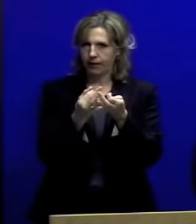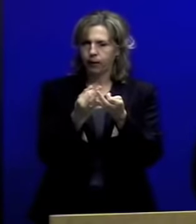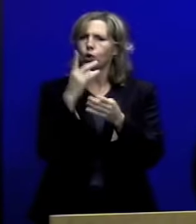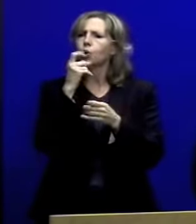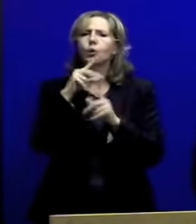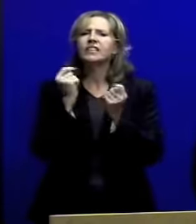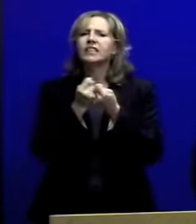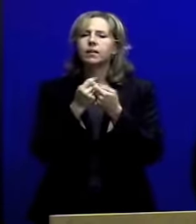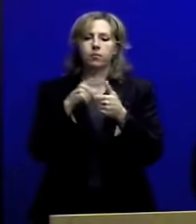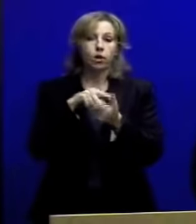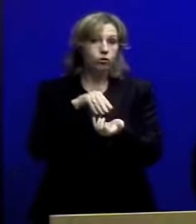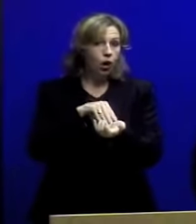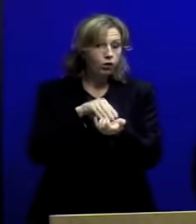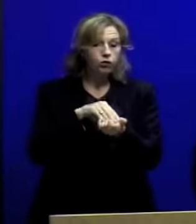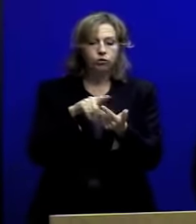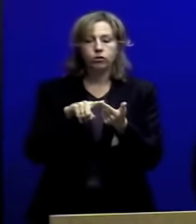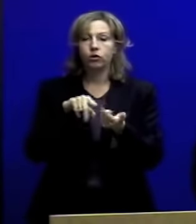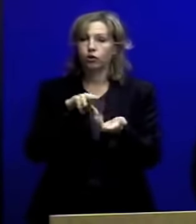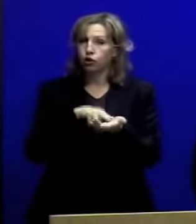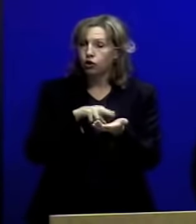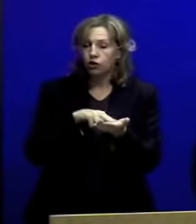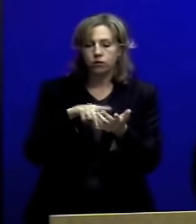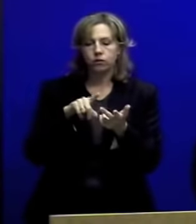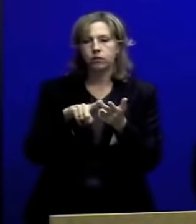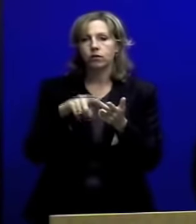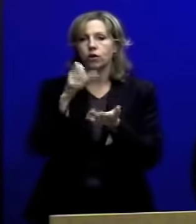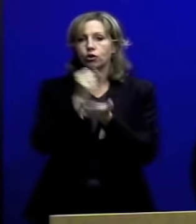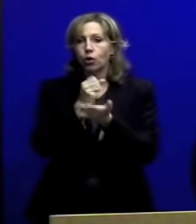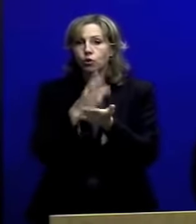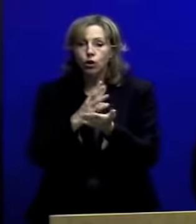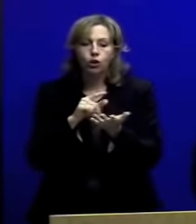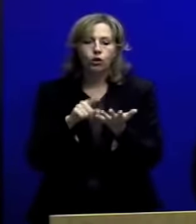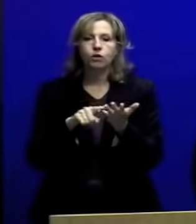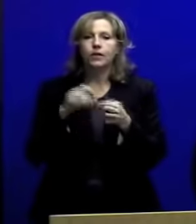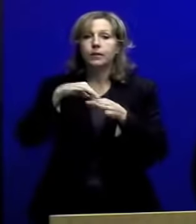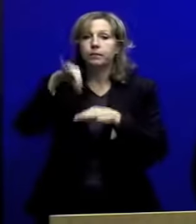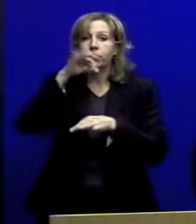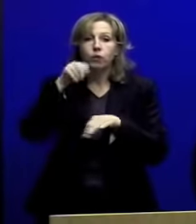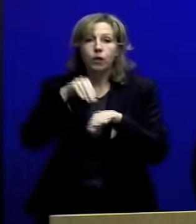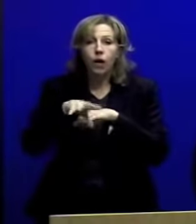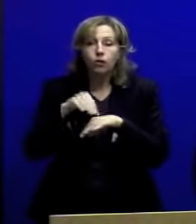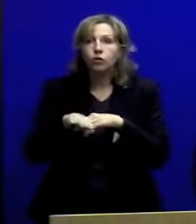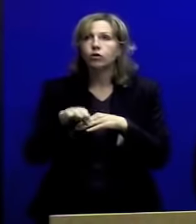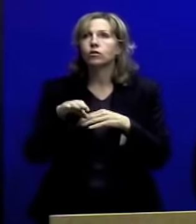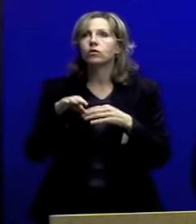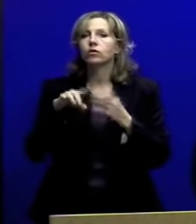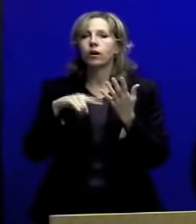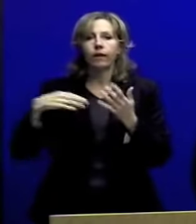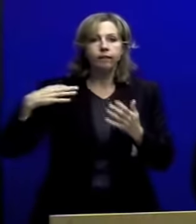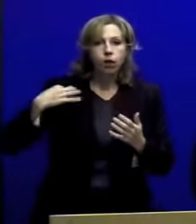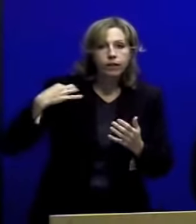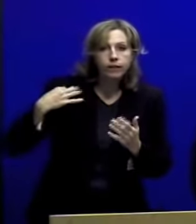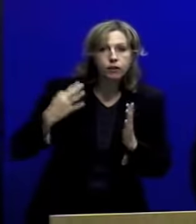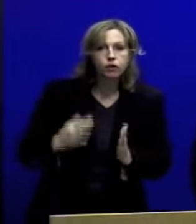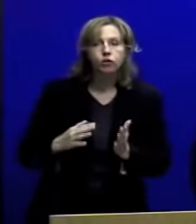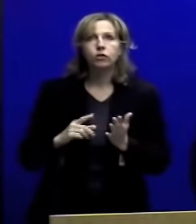nurses, social workers, spiritual counselors,